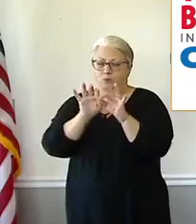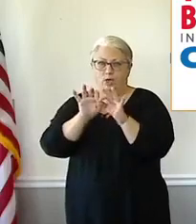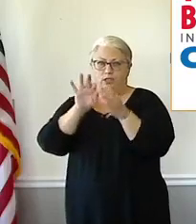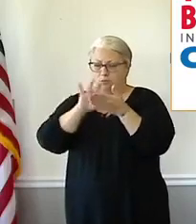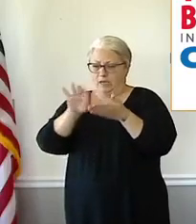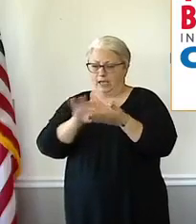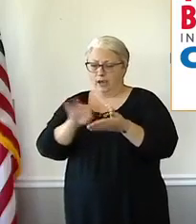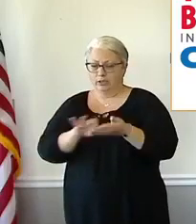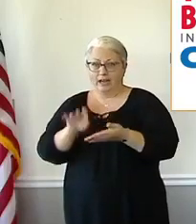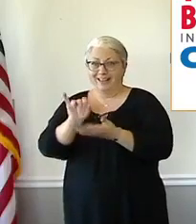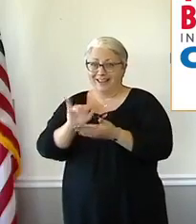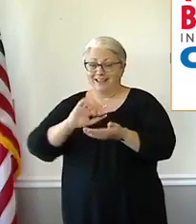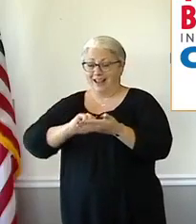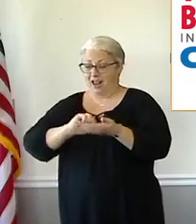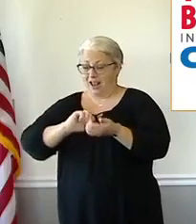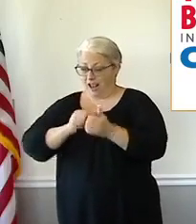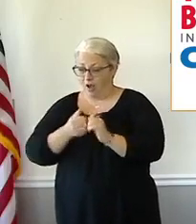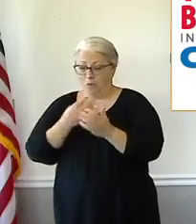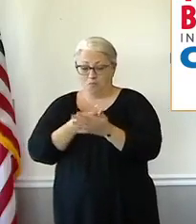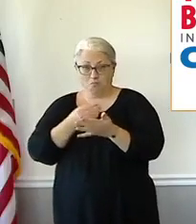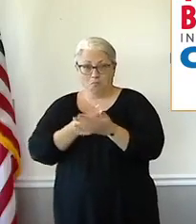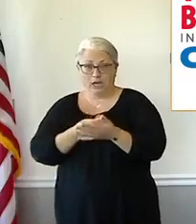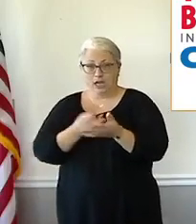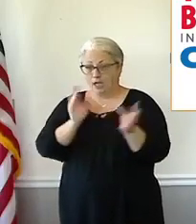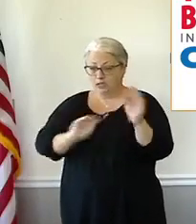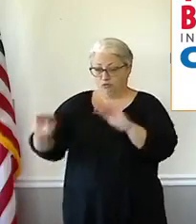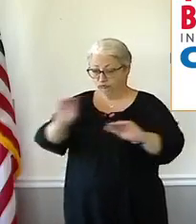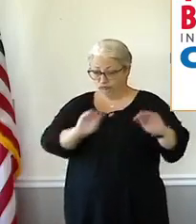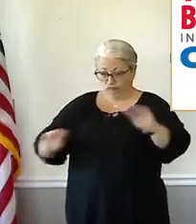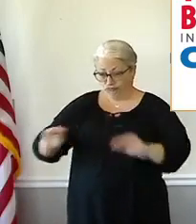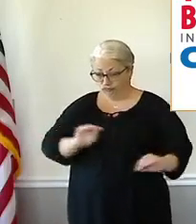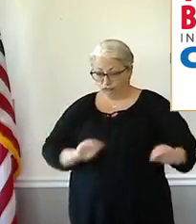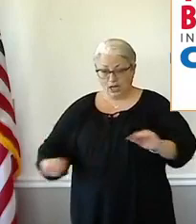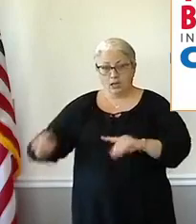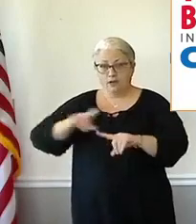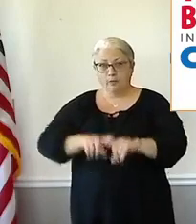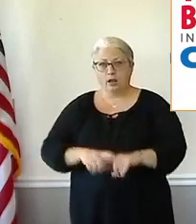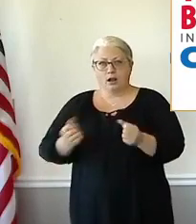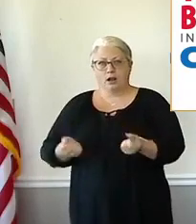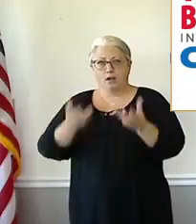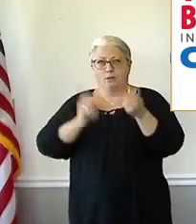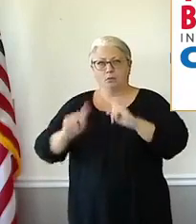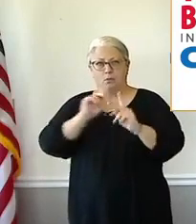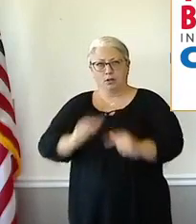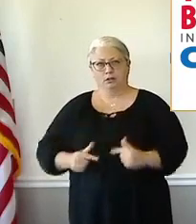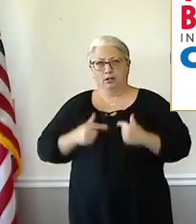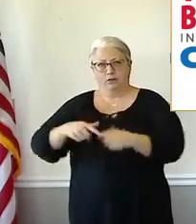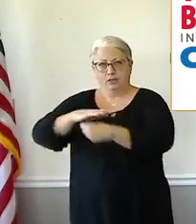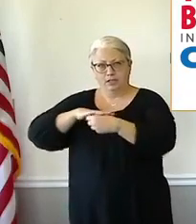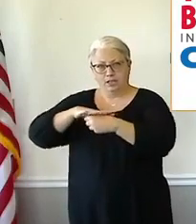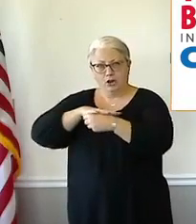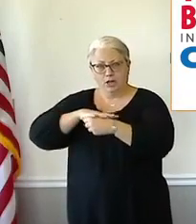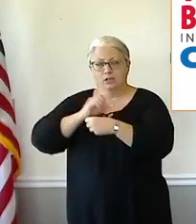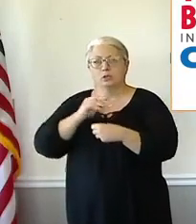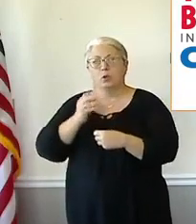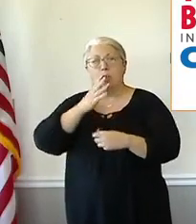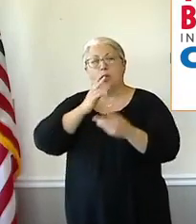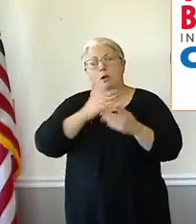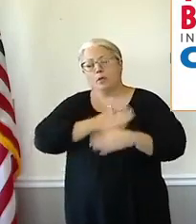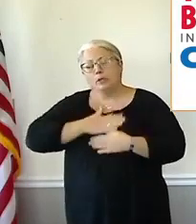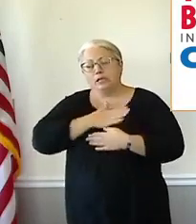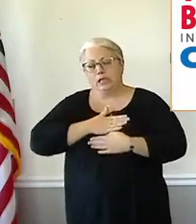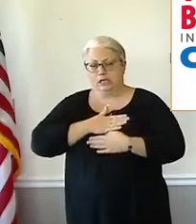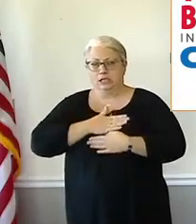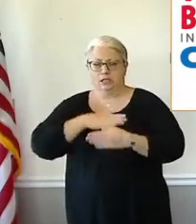on population. It's how we write lines for election districts and congressional seats. And so please, please, please complete